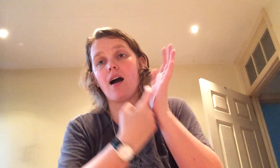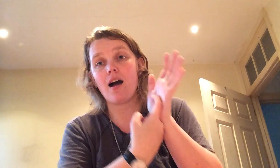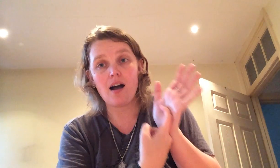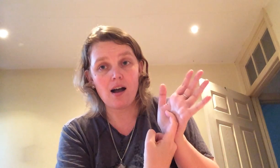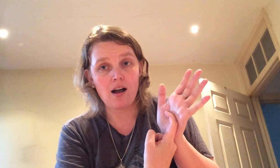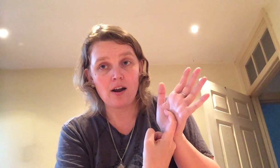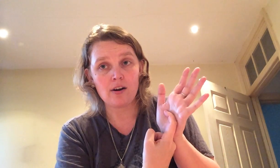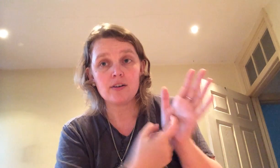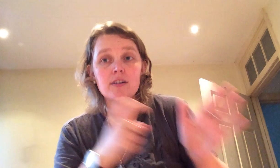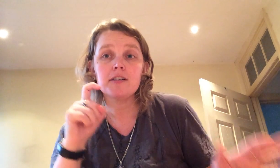R,